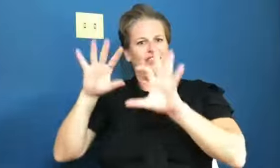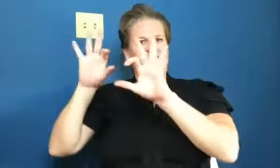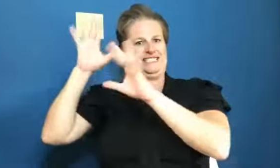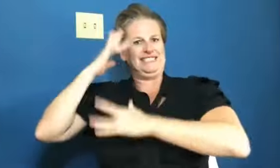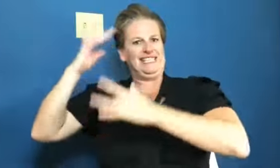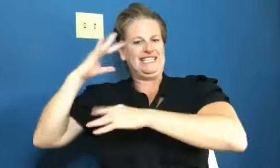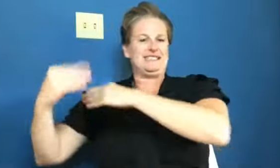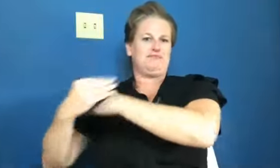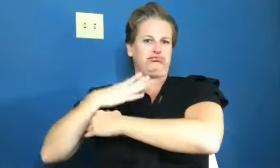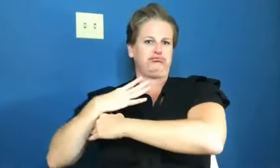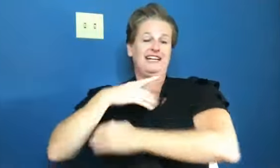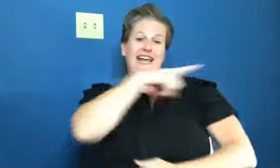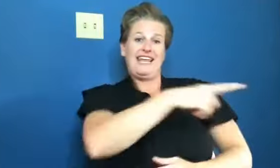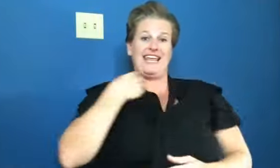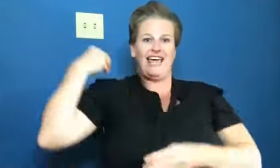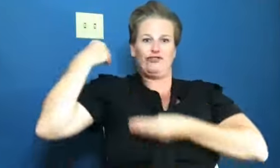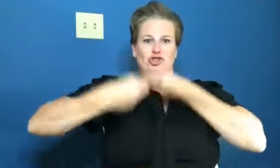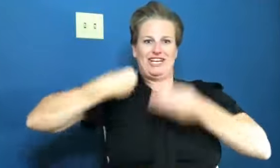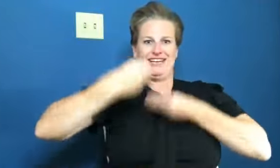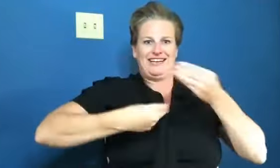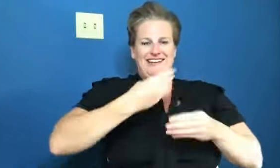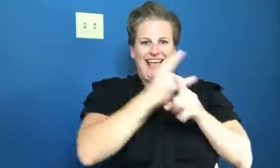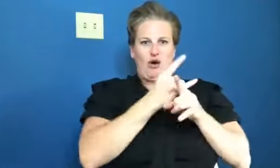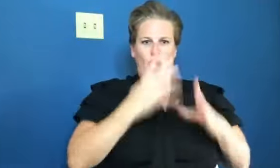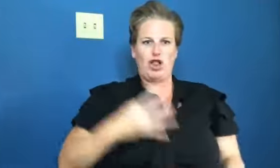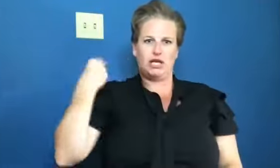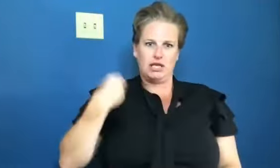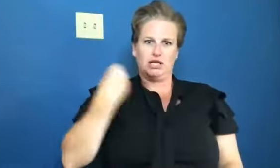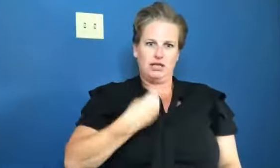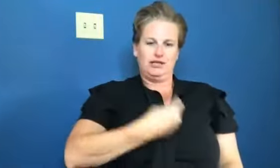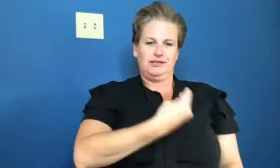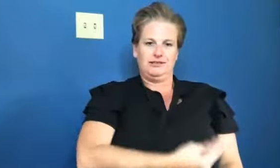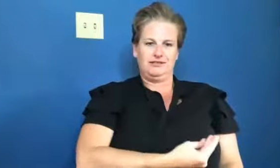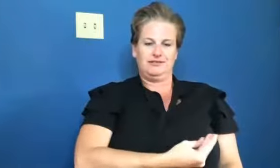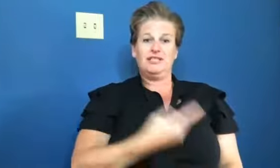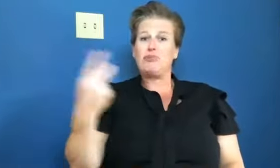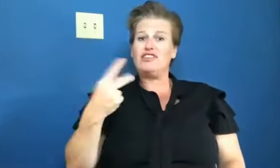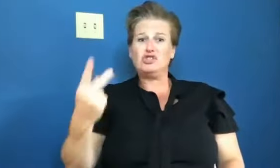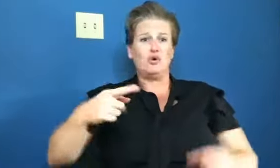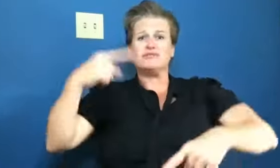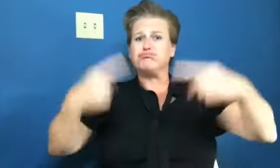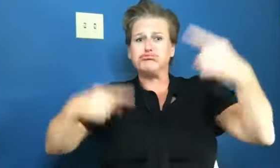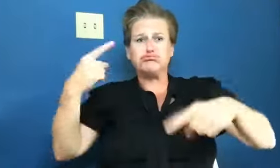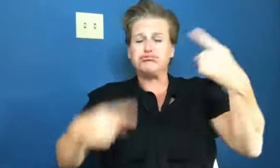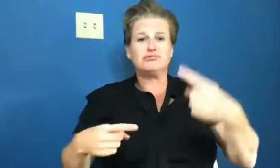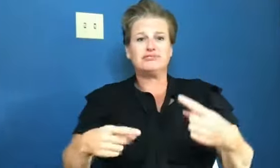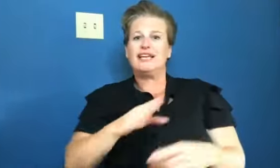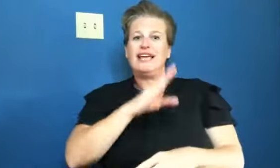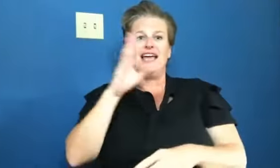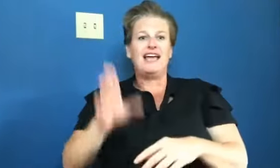gene. And so you would think with all the fighting that we had, we never called each other by our first names. We called each other by four-letter words